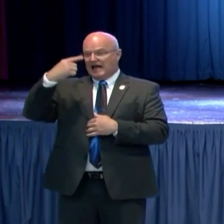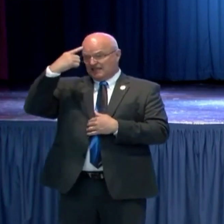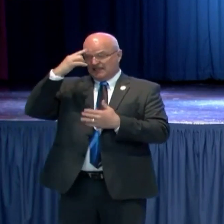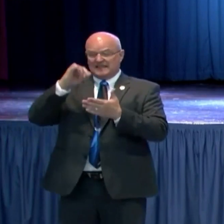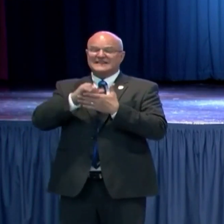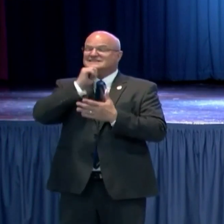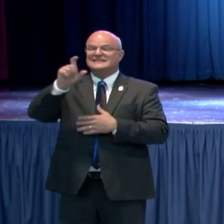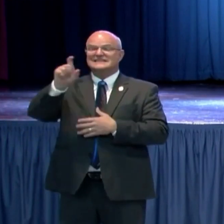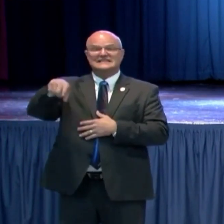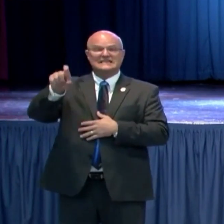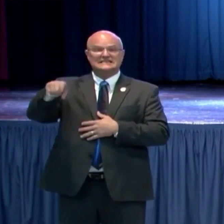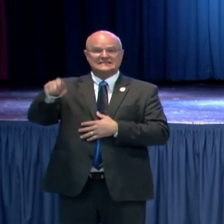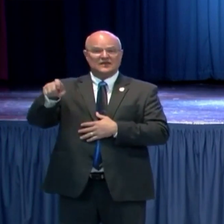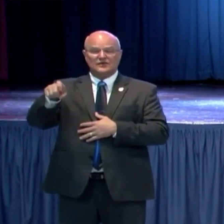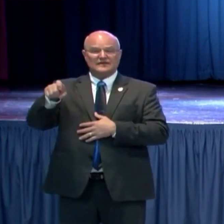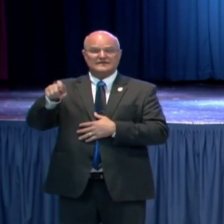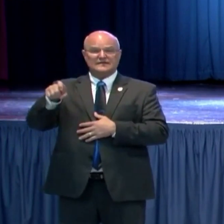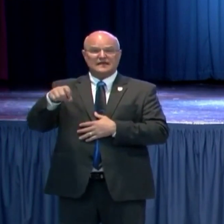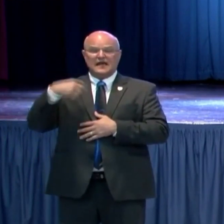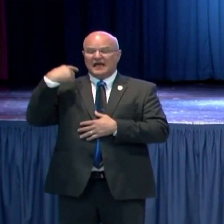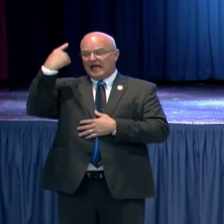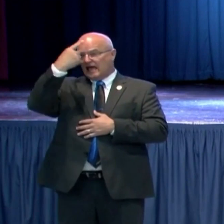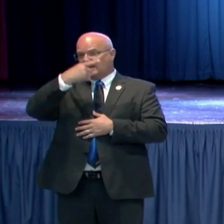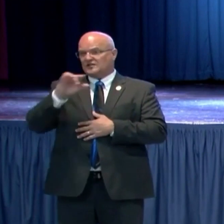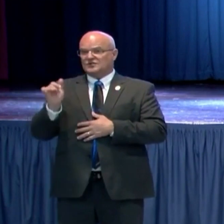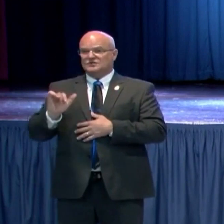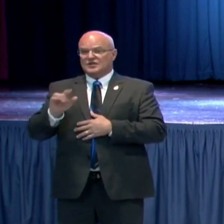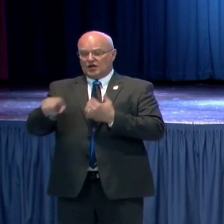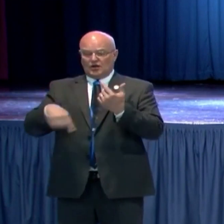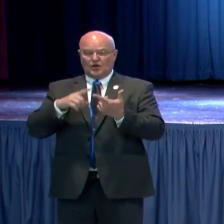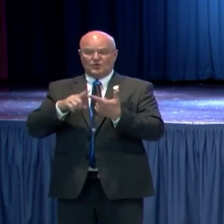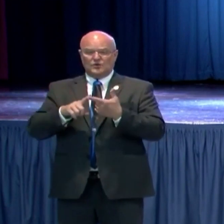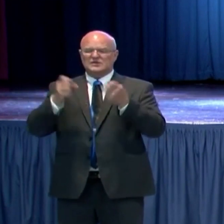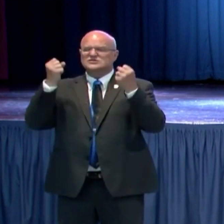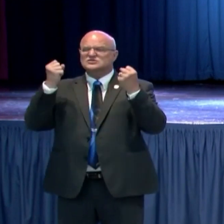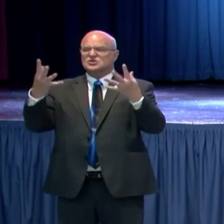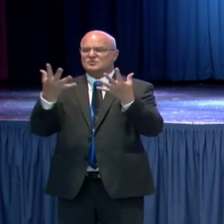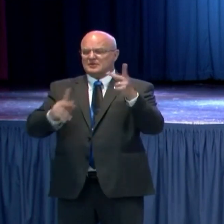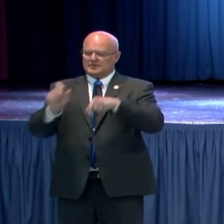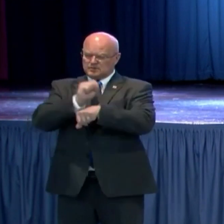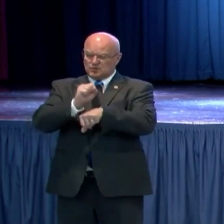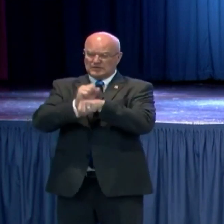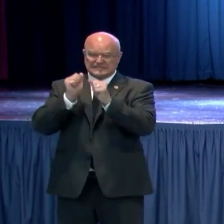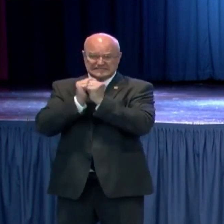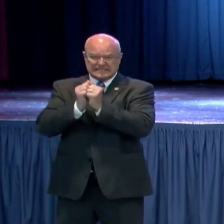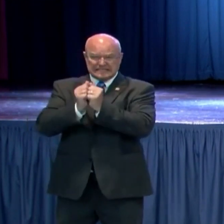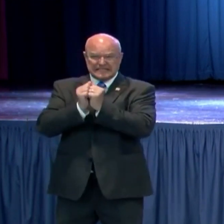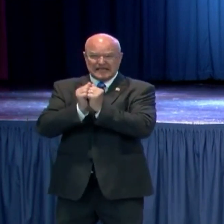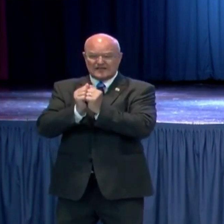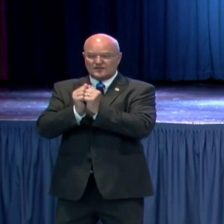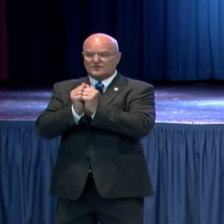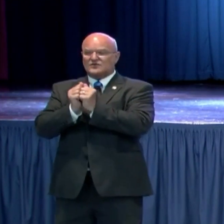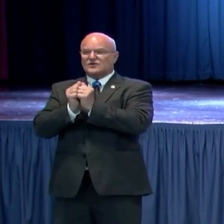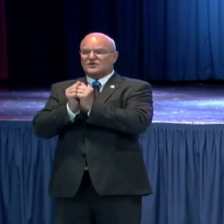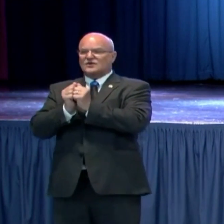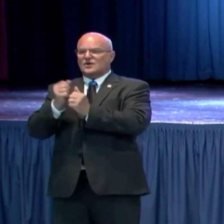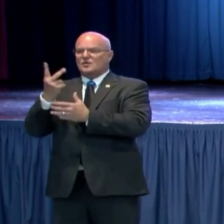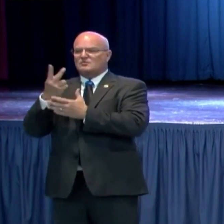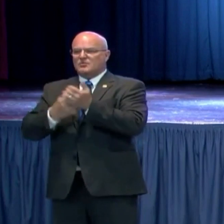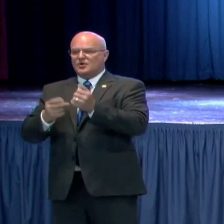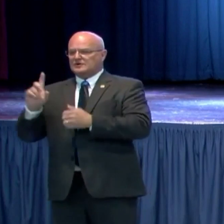that is unnecessary, uncalled for, and whenever there's so many that are working together in a bipartisan fashion to